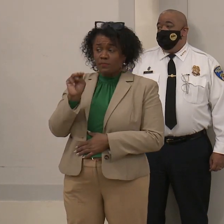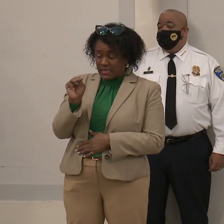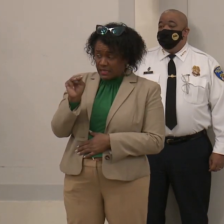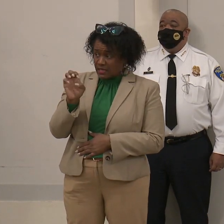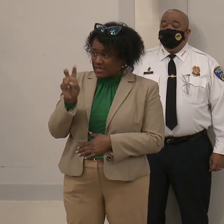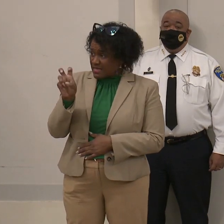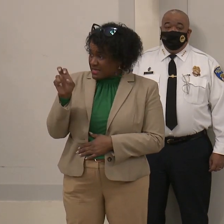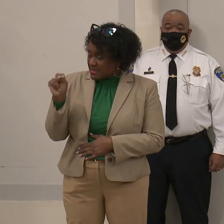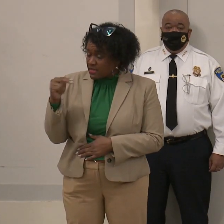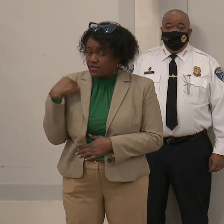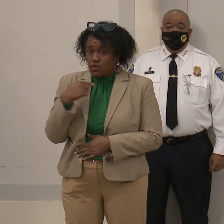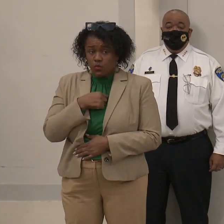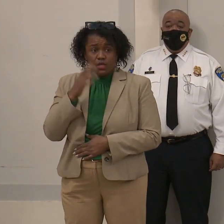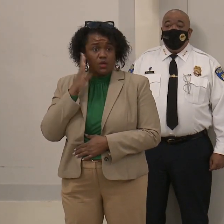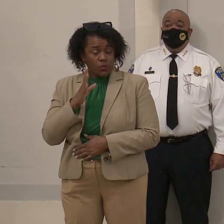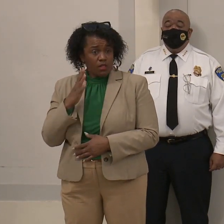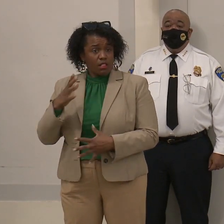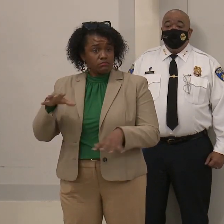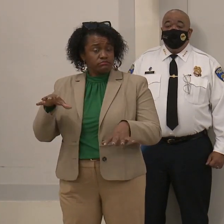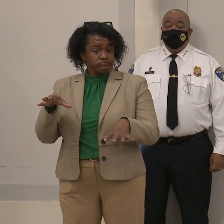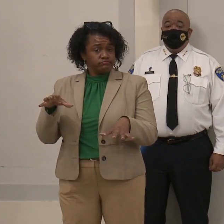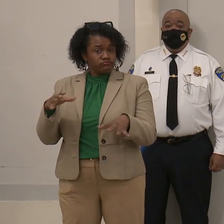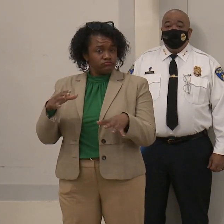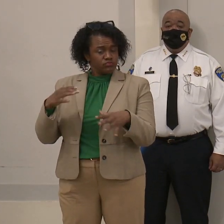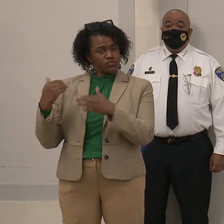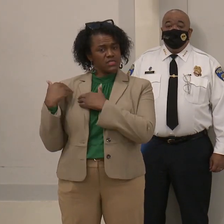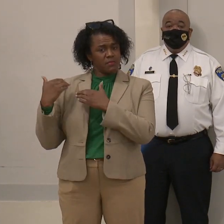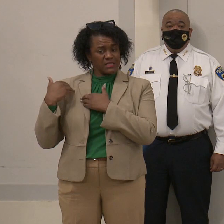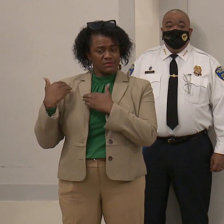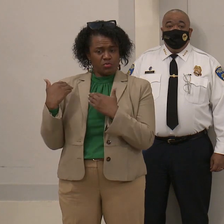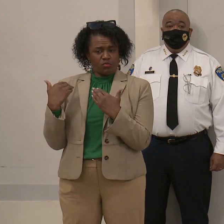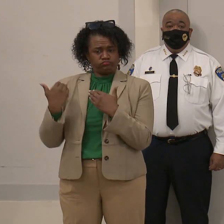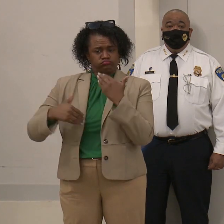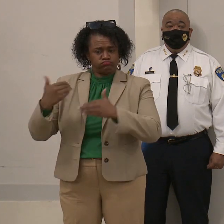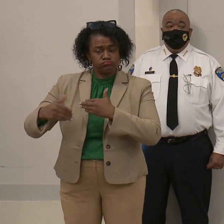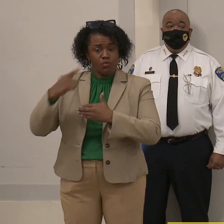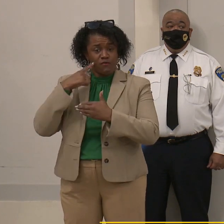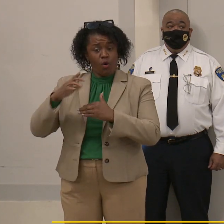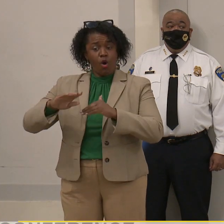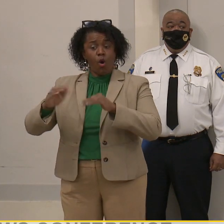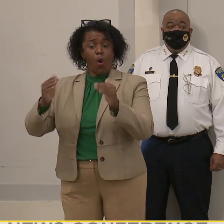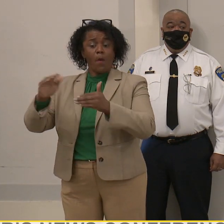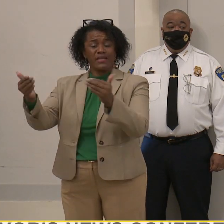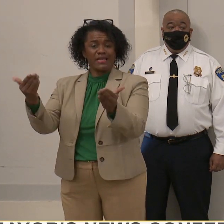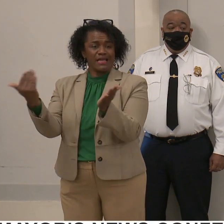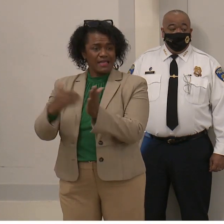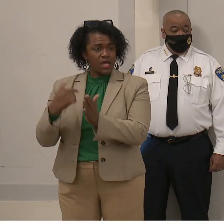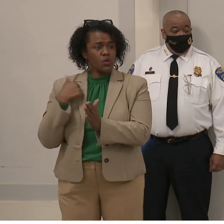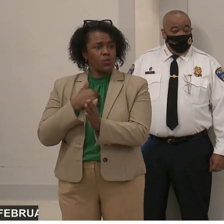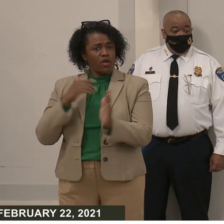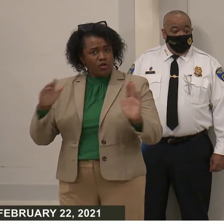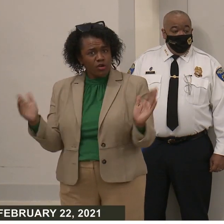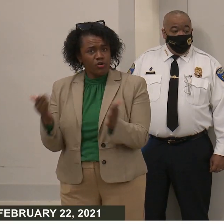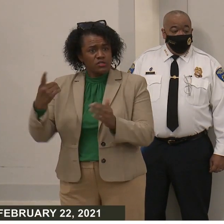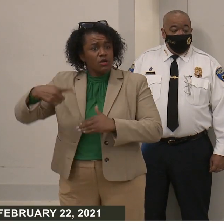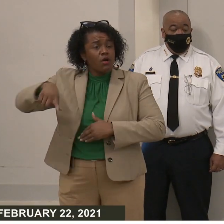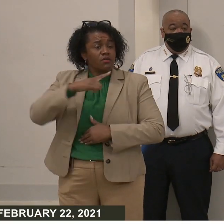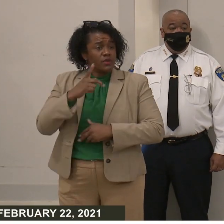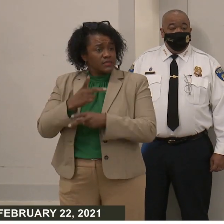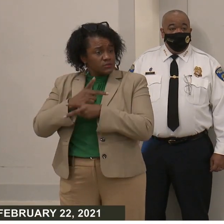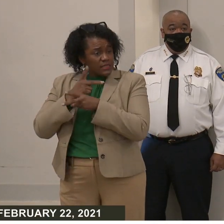Even as we take responsible steps towards reopening, we are urging everyone, again, to stay vigilant